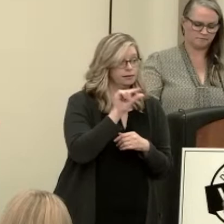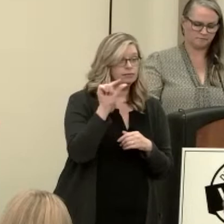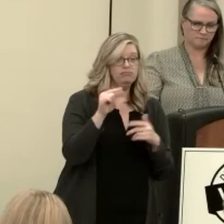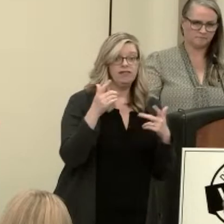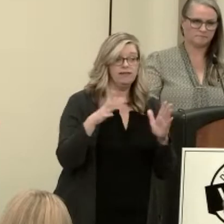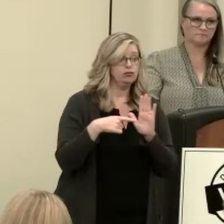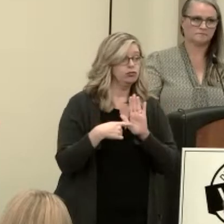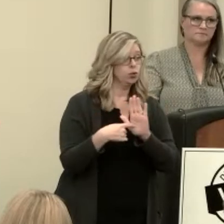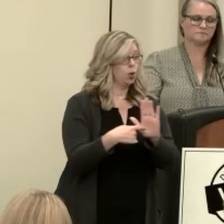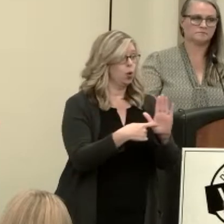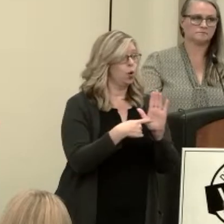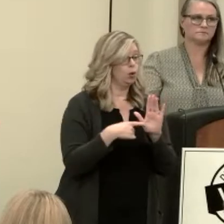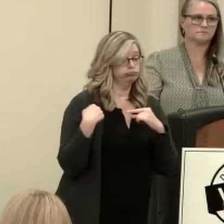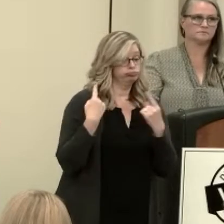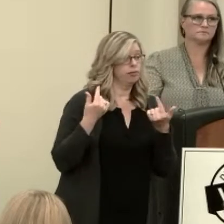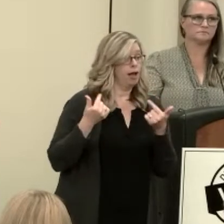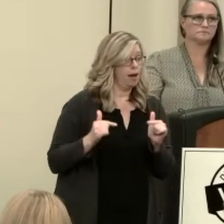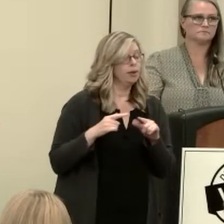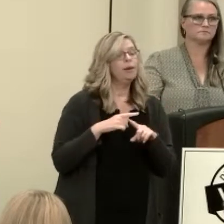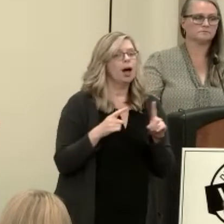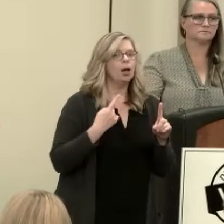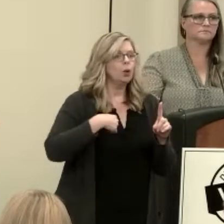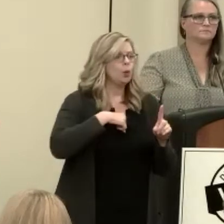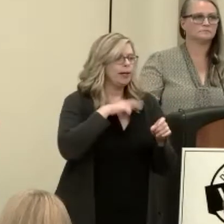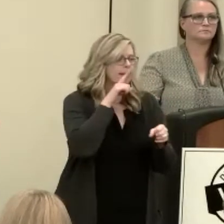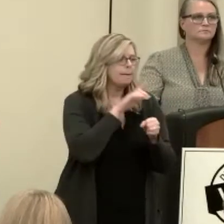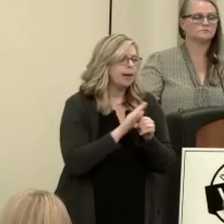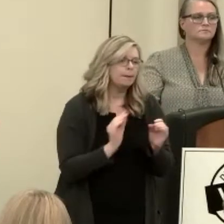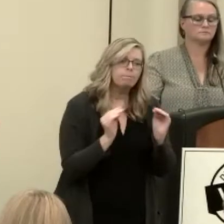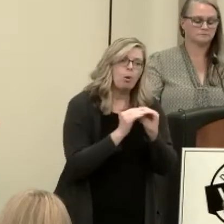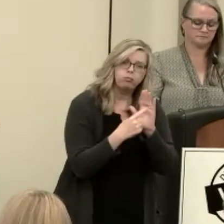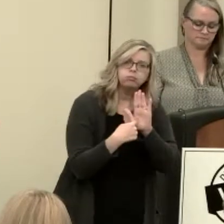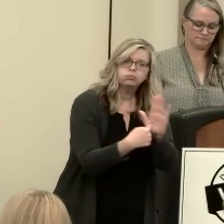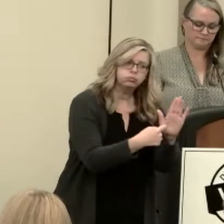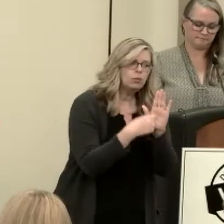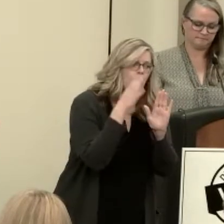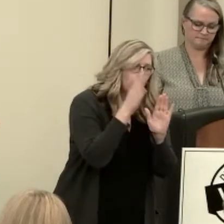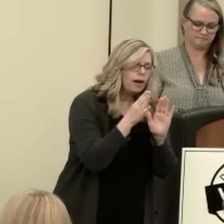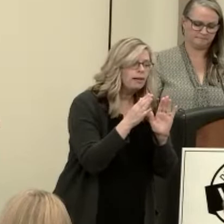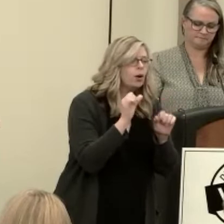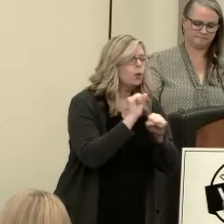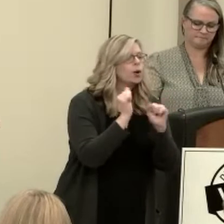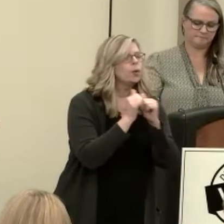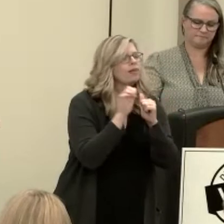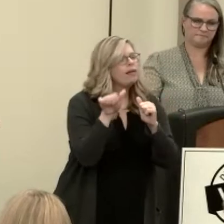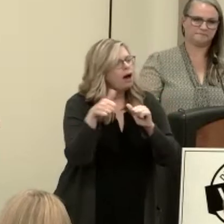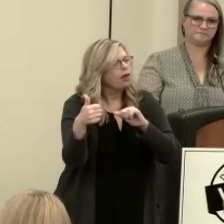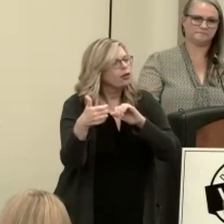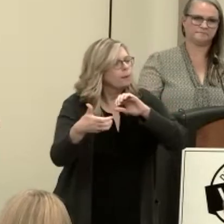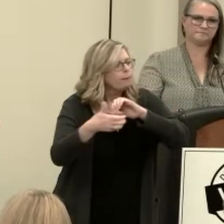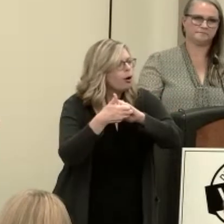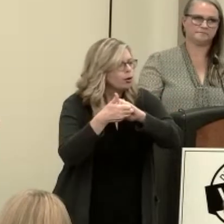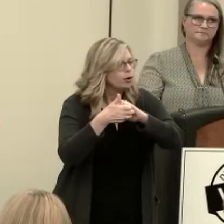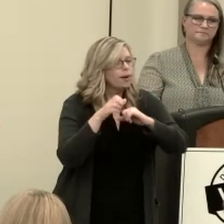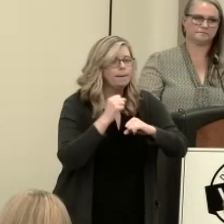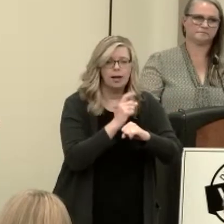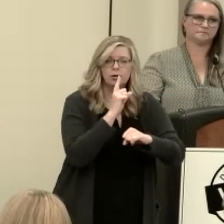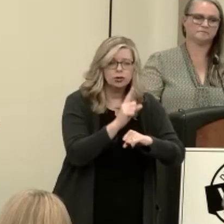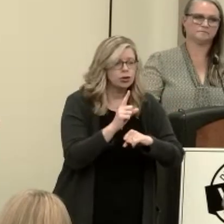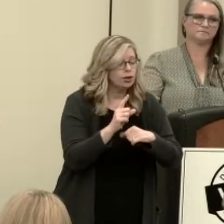but we will certainly commit to greater transparency and working with all partners to ensure that regardless of